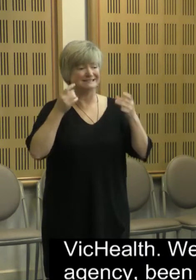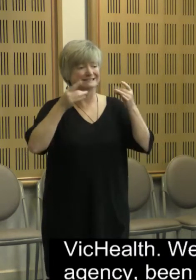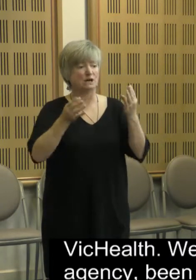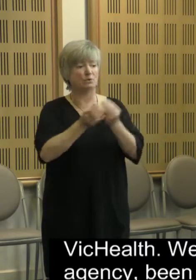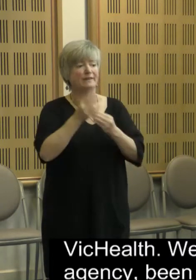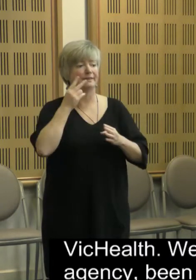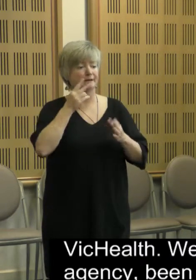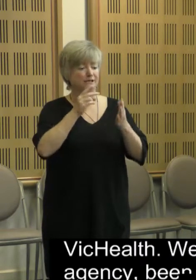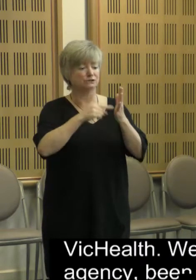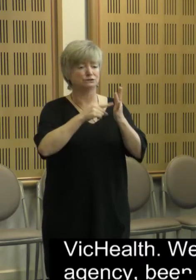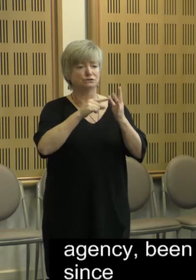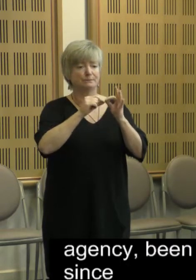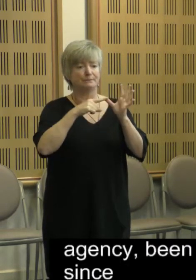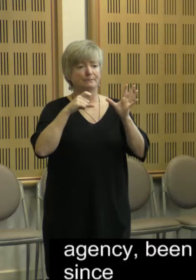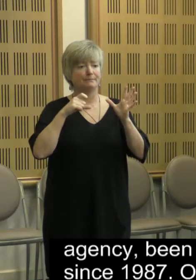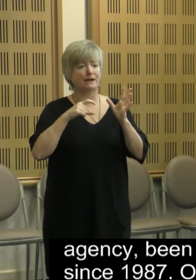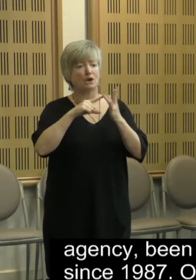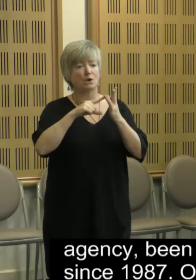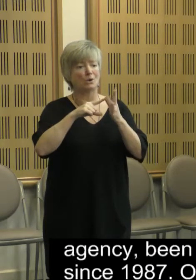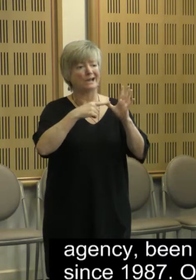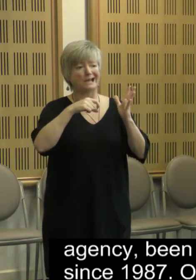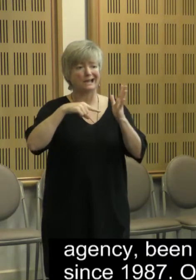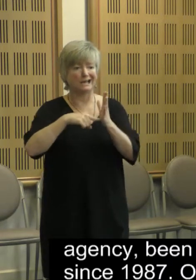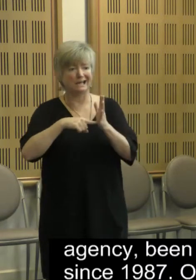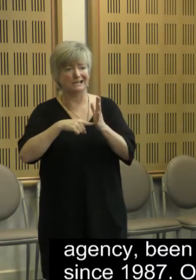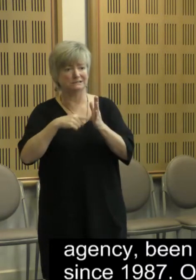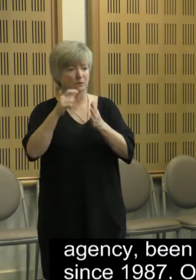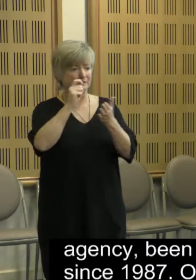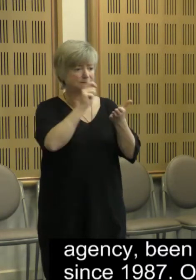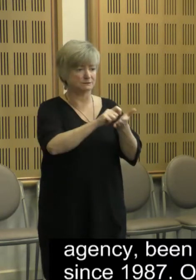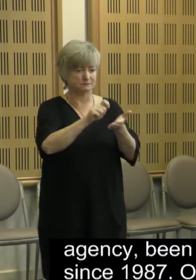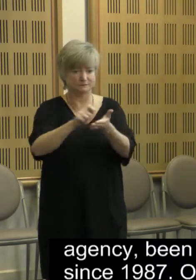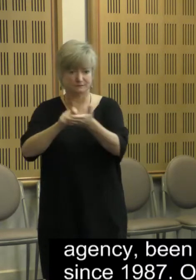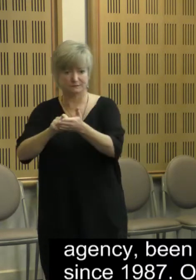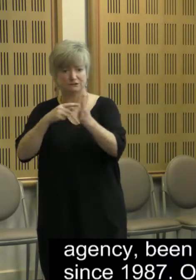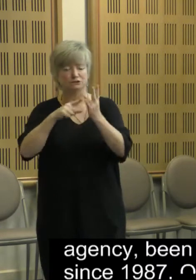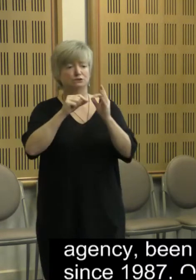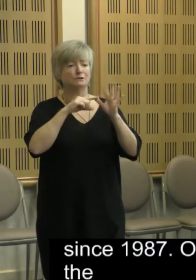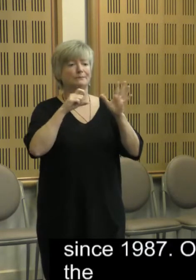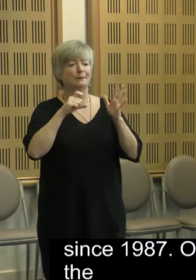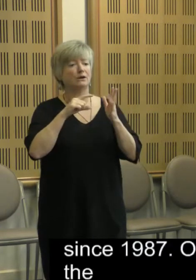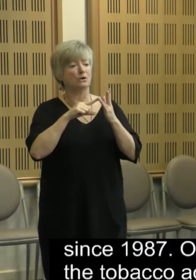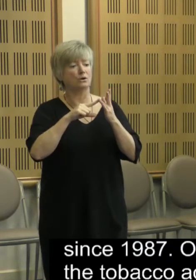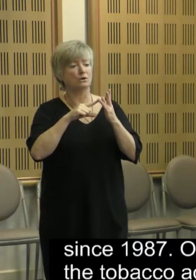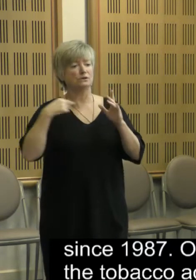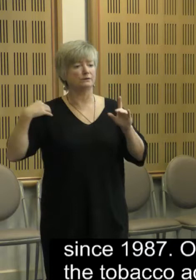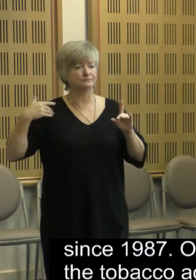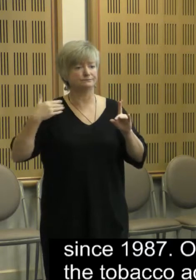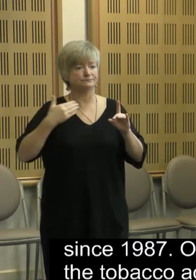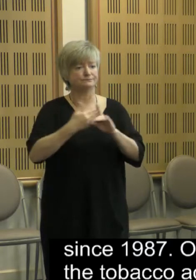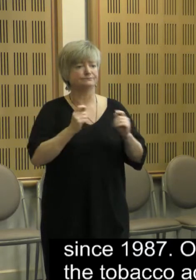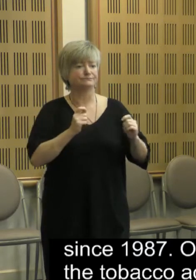out 30-something years ago buying out tobacco sponsorship. So we've come a long way from then. Even